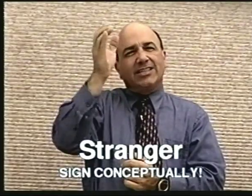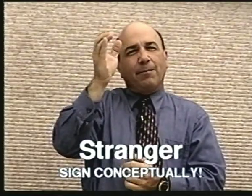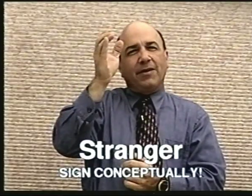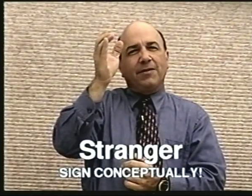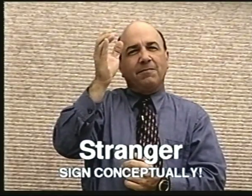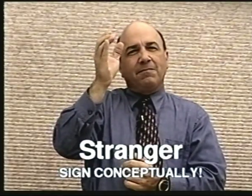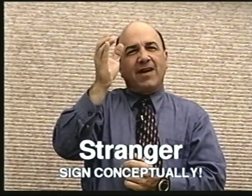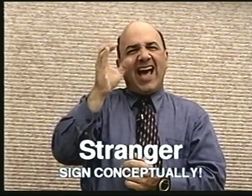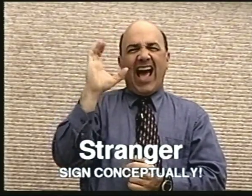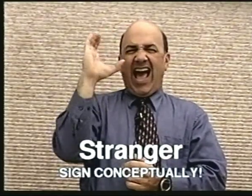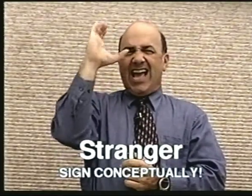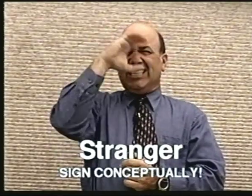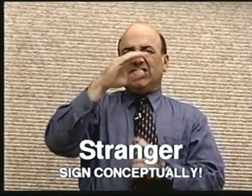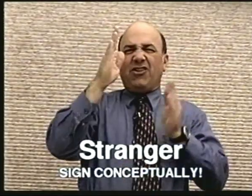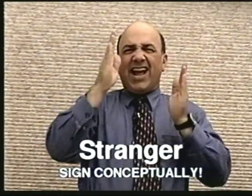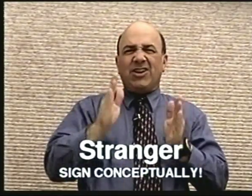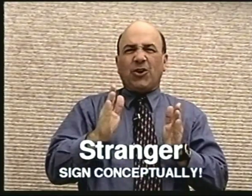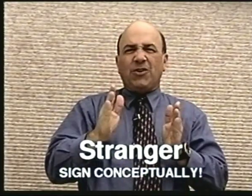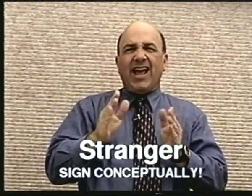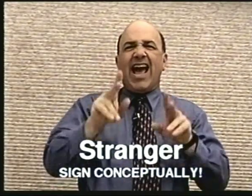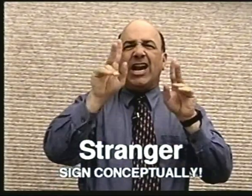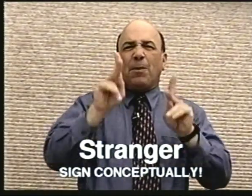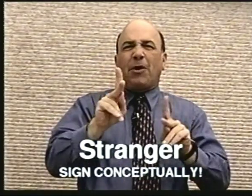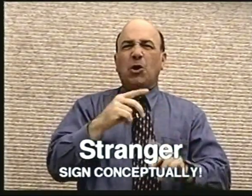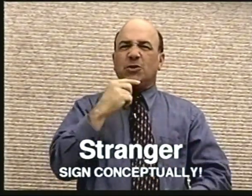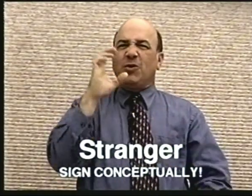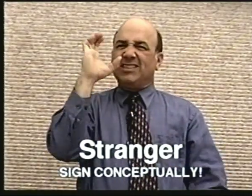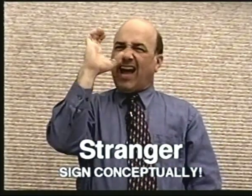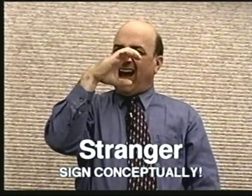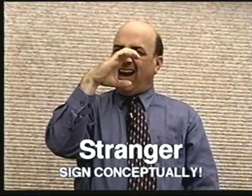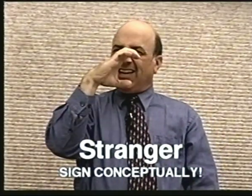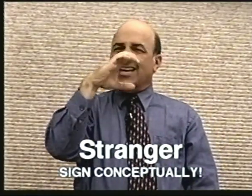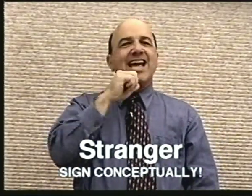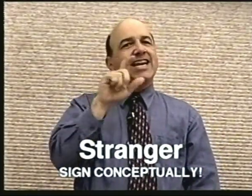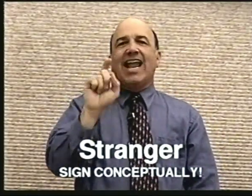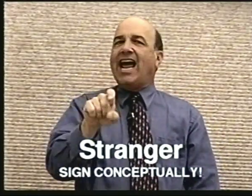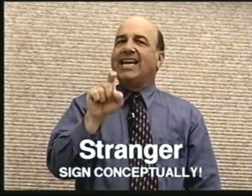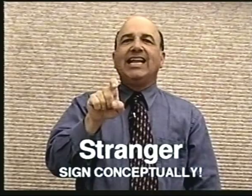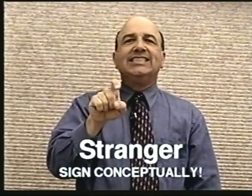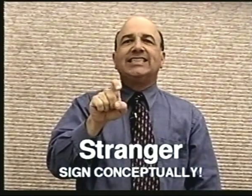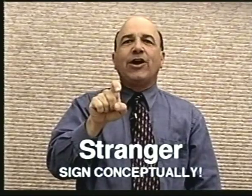concept, a stranger is the person who is odd, not necessary.